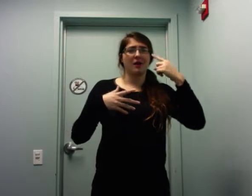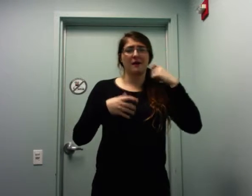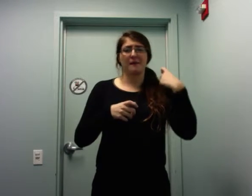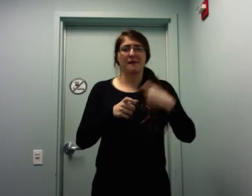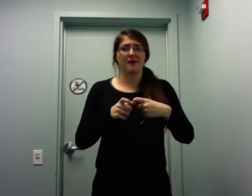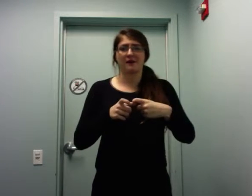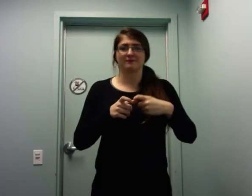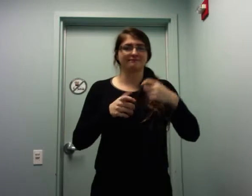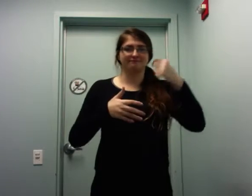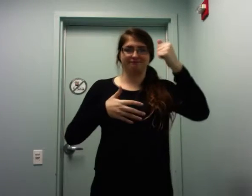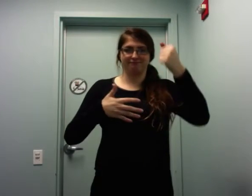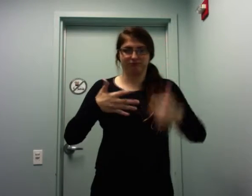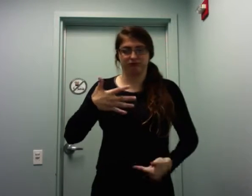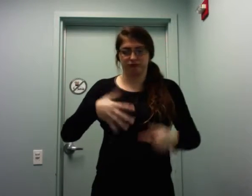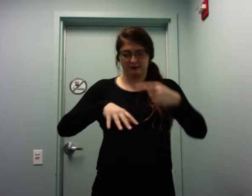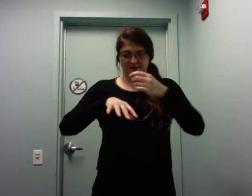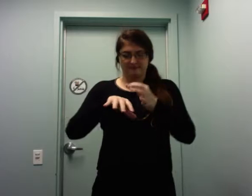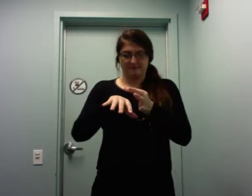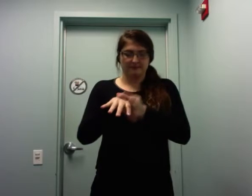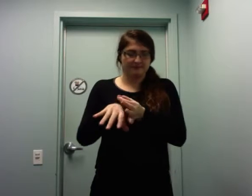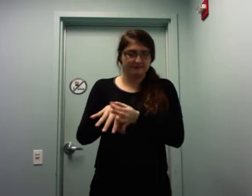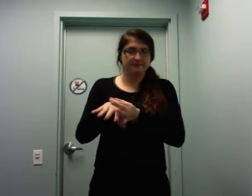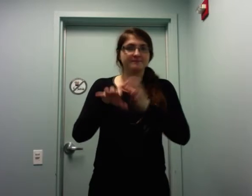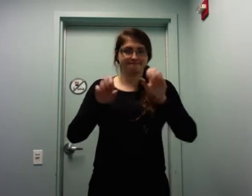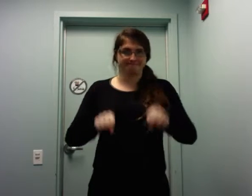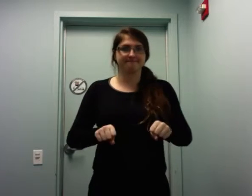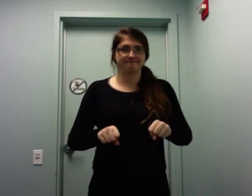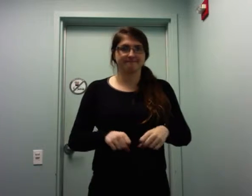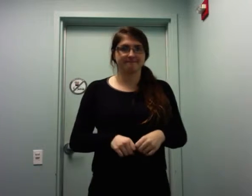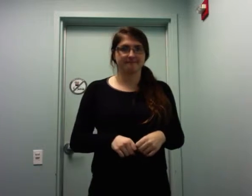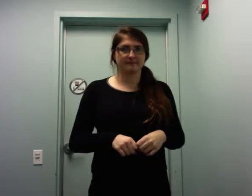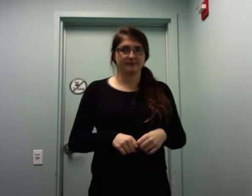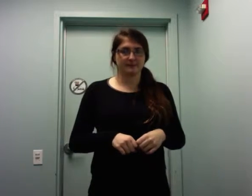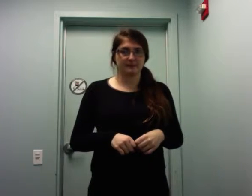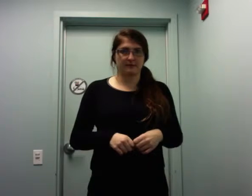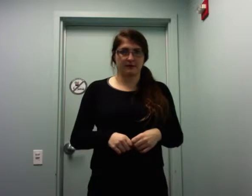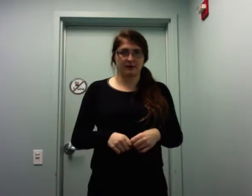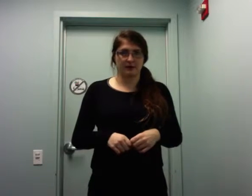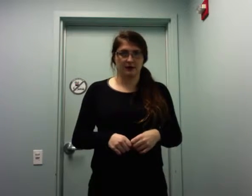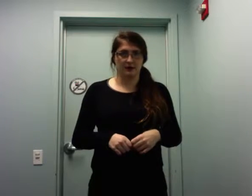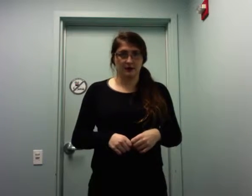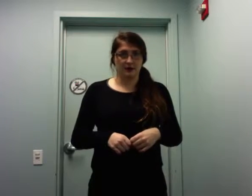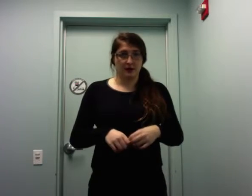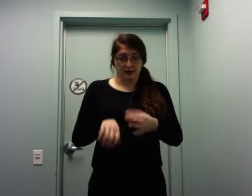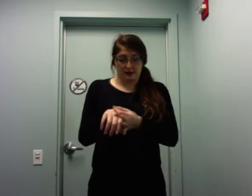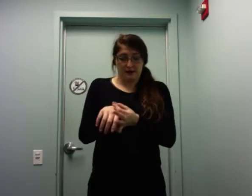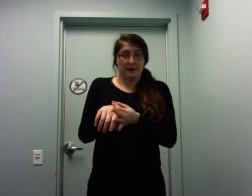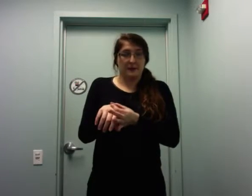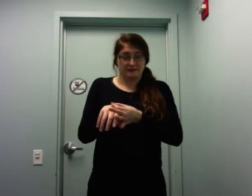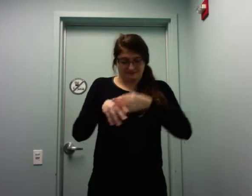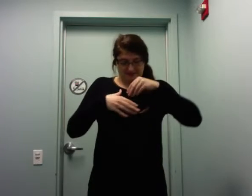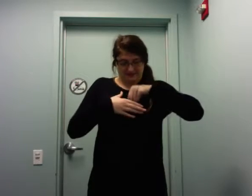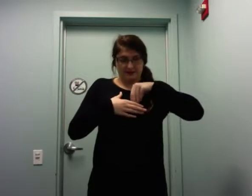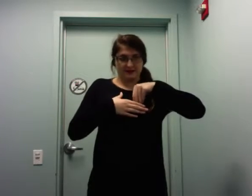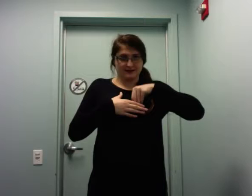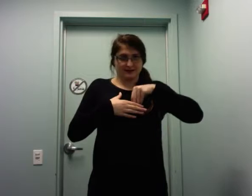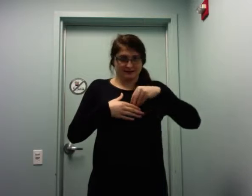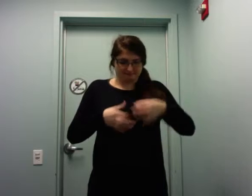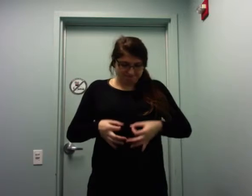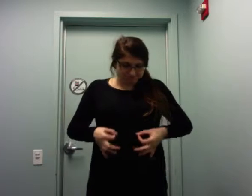develop Kaposi sarcoma, and it also can appear on internal organs and people can die from it. Some other examples that are